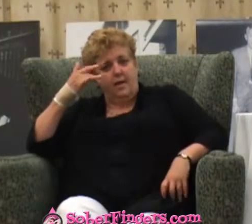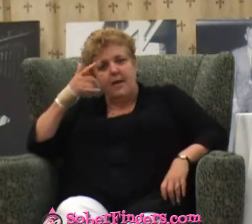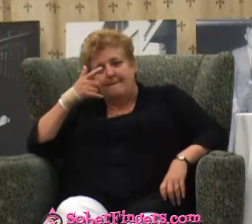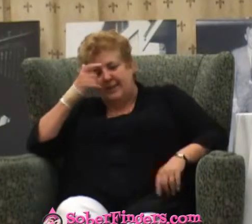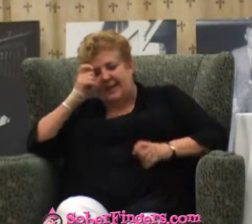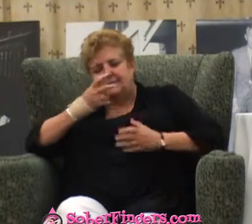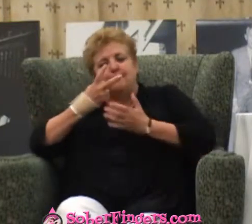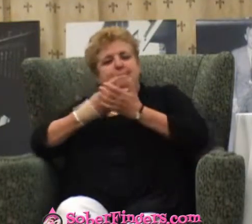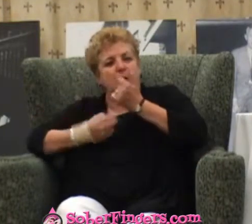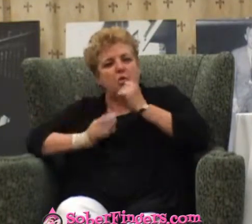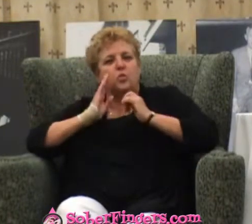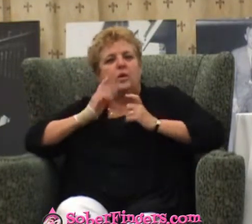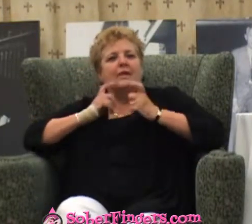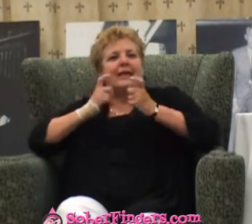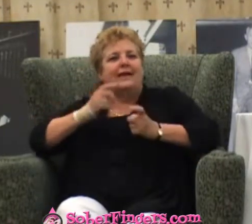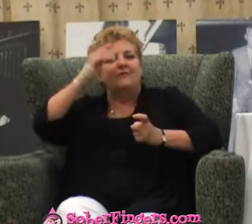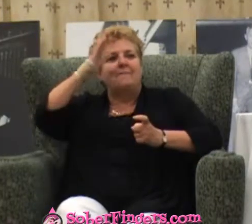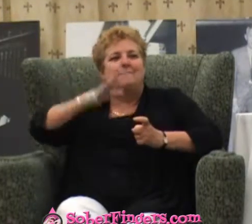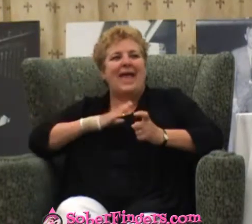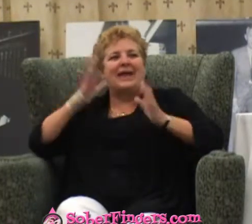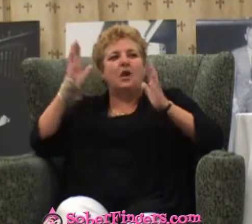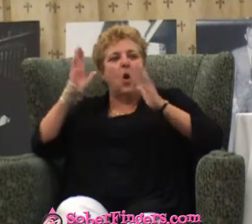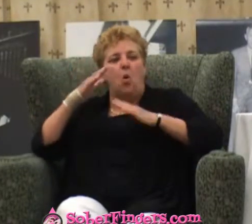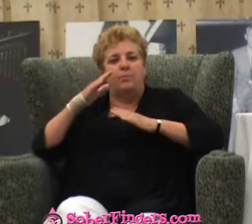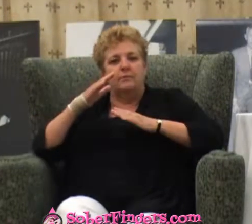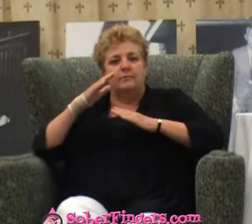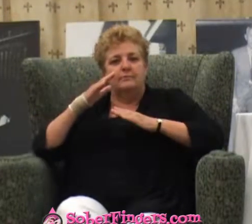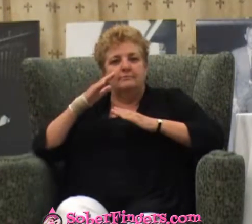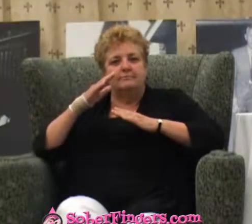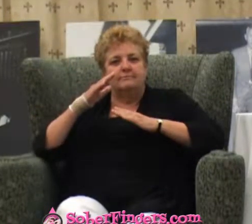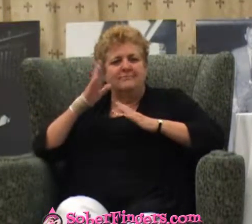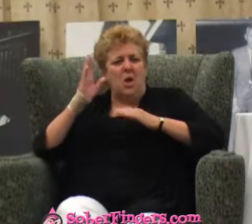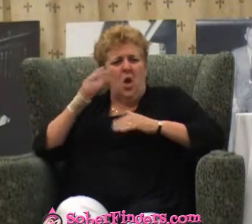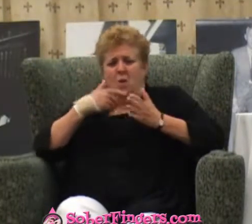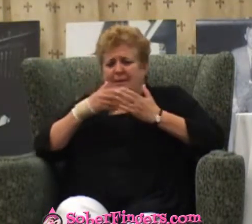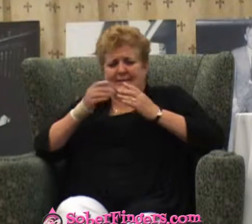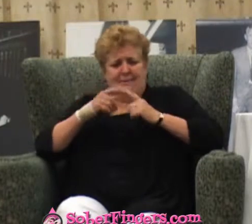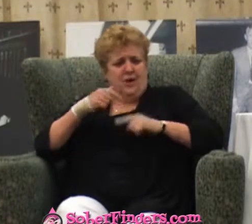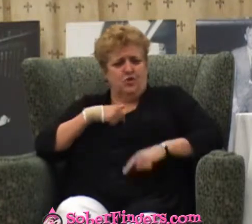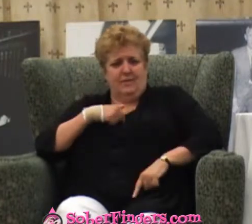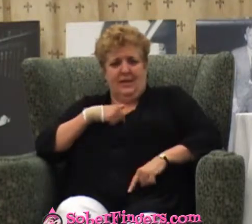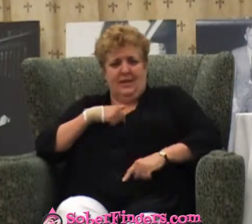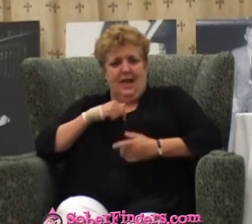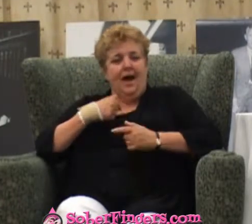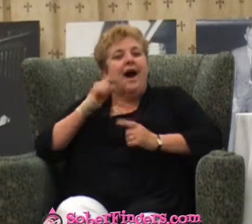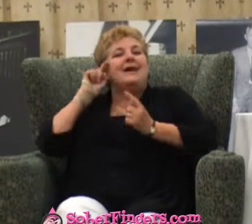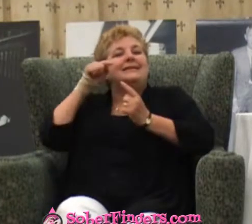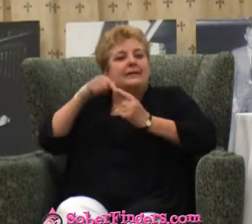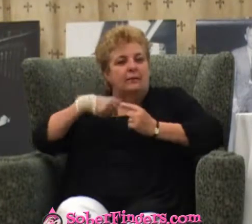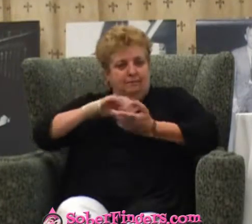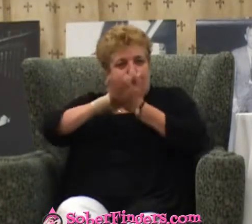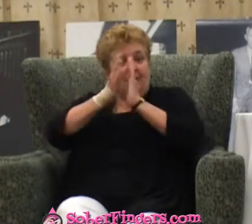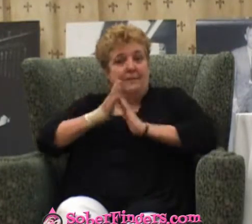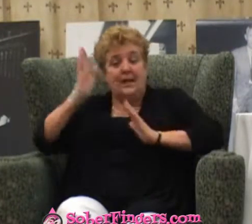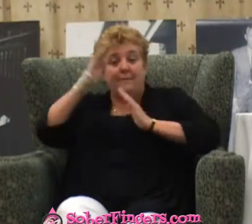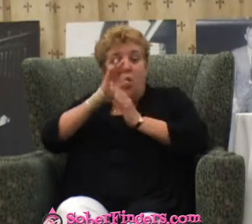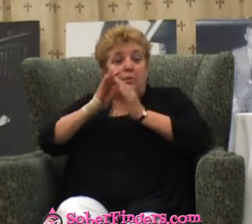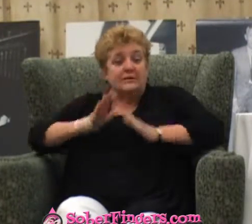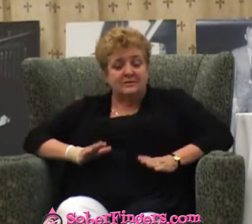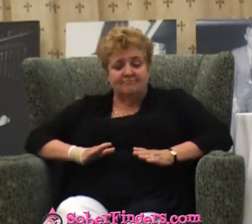And if you're like me, hope doesn't matter to someone like me until I become hopeless. Hope doesn't matter to a drunk